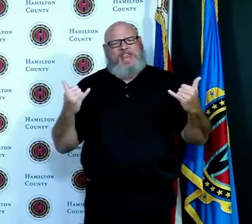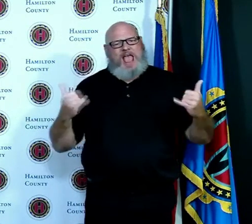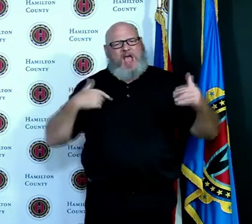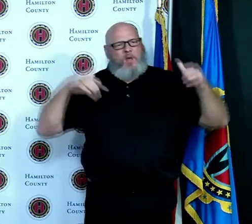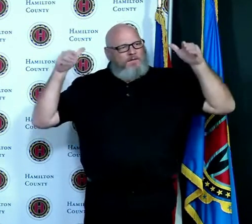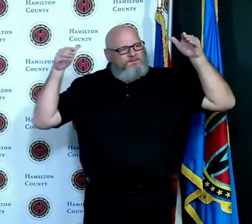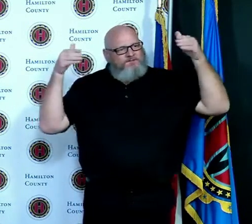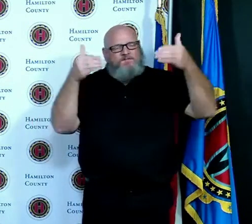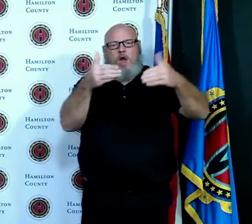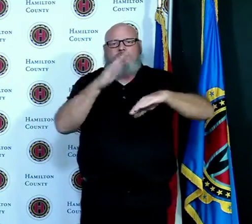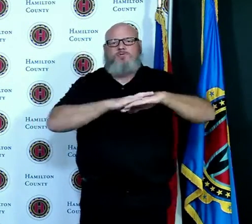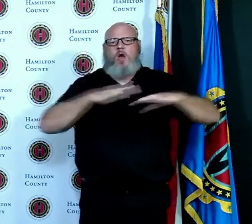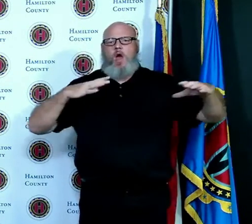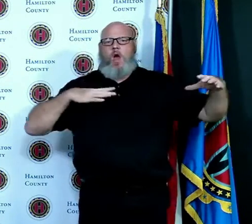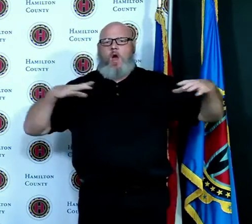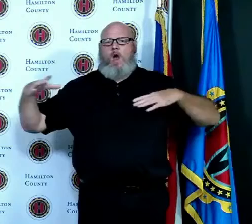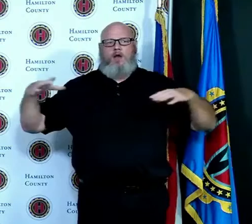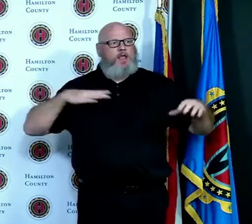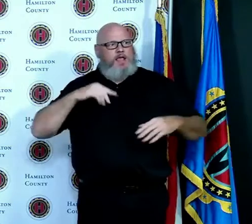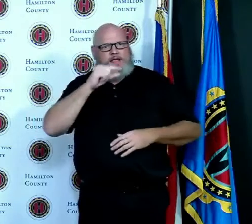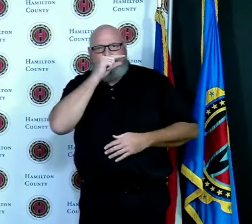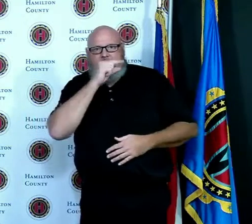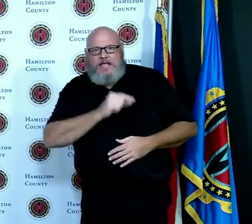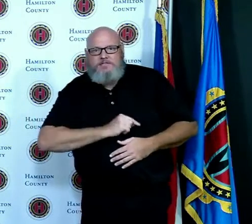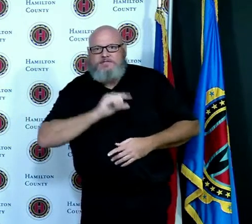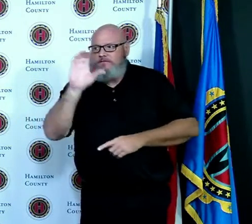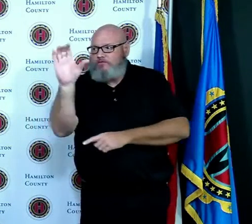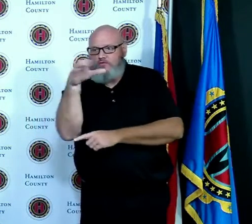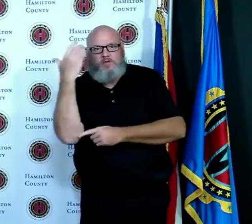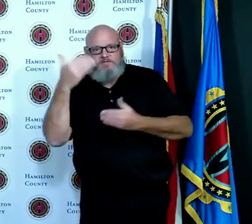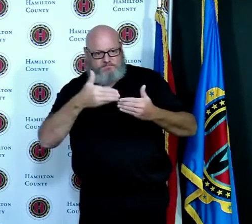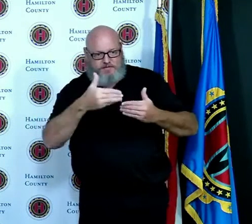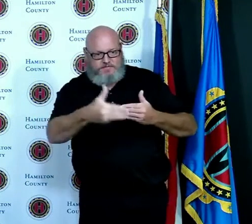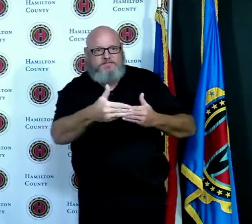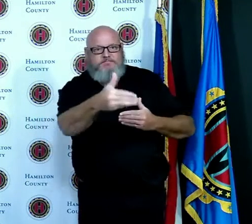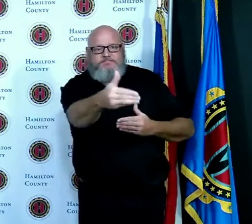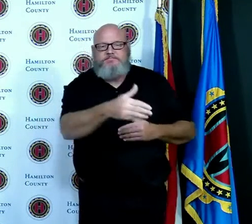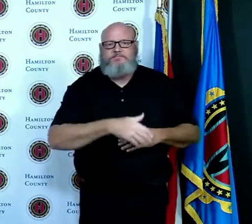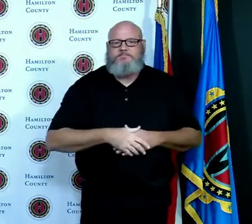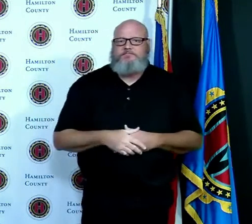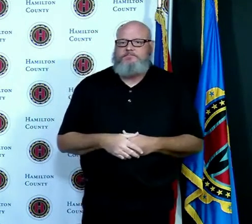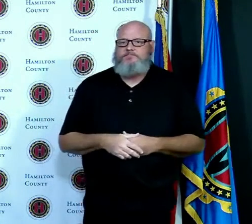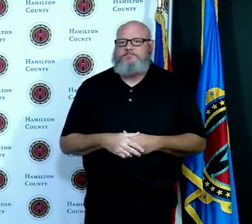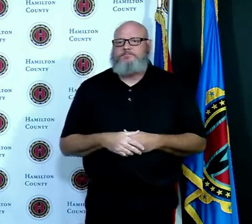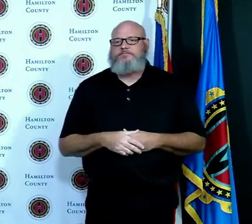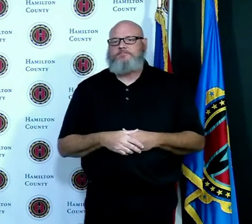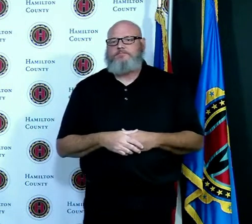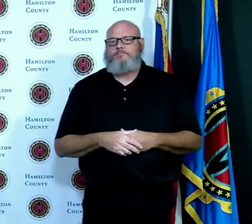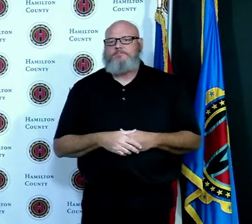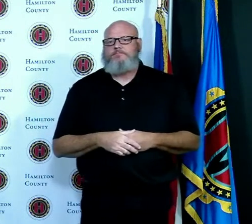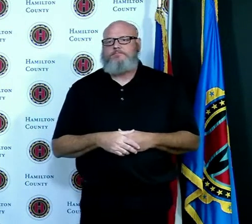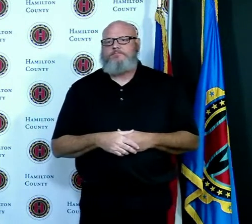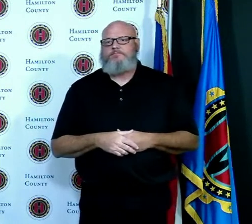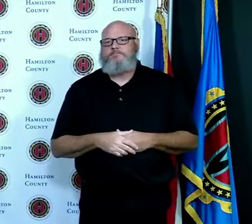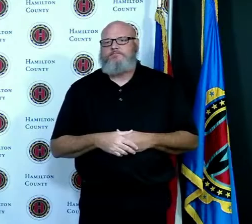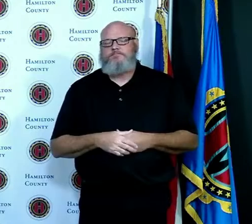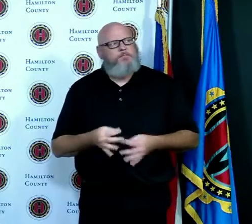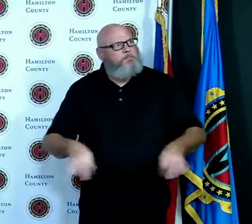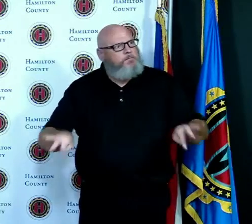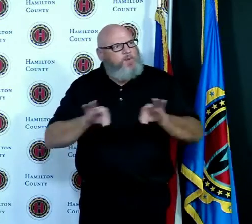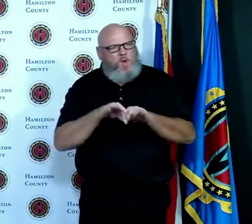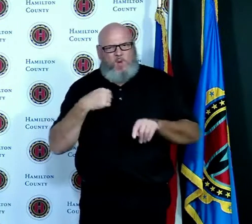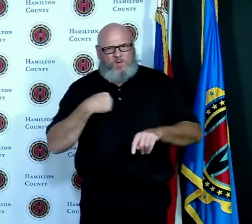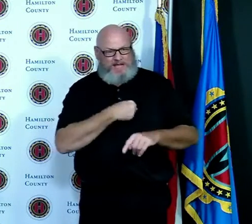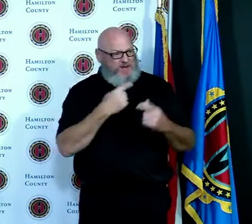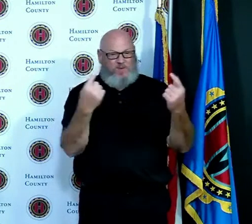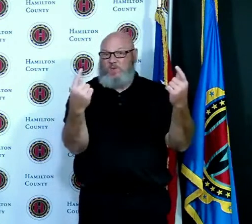one another, but also keep each other safe at the same time. This is a conversation that is happening throughout